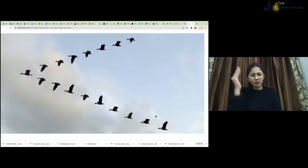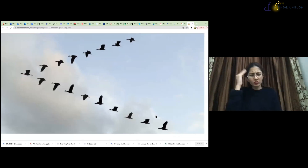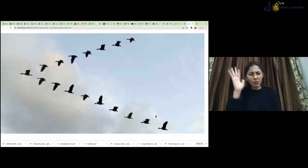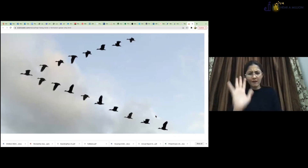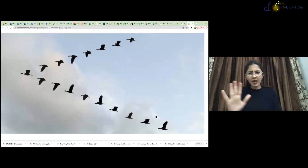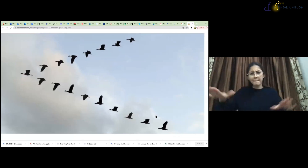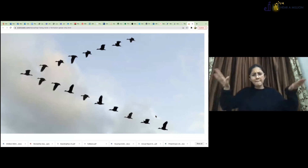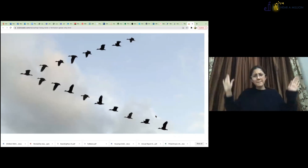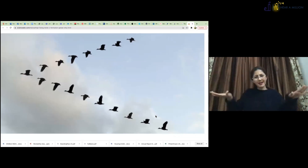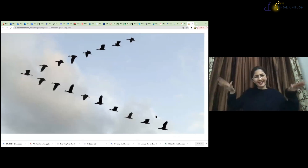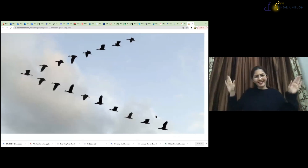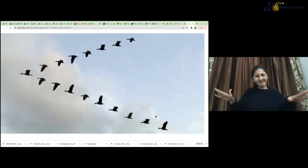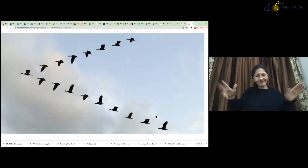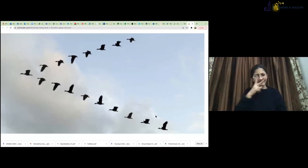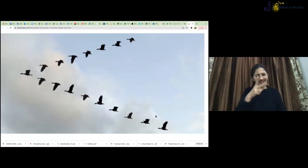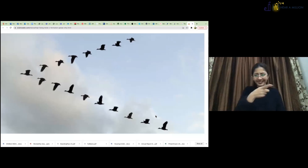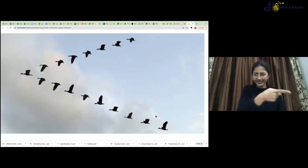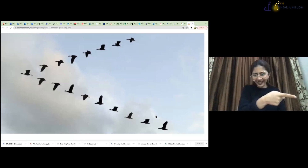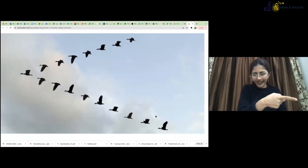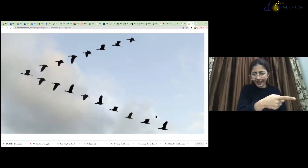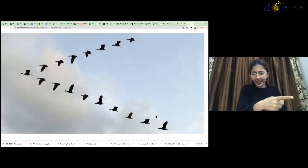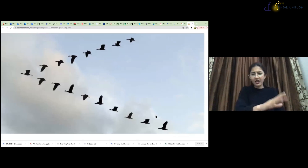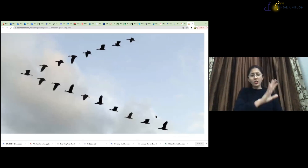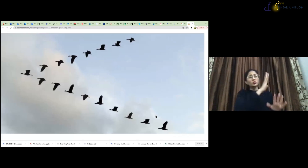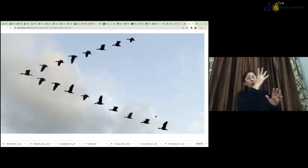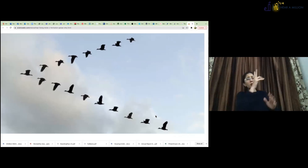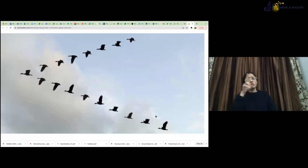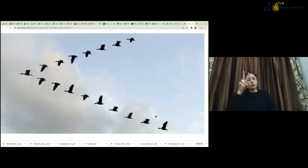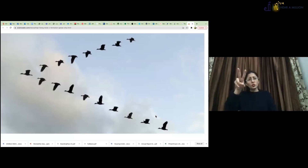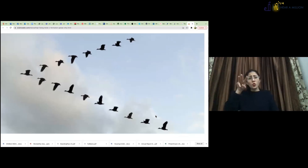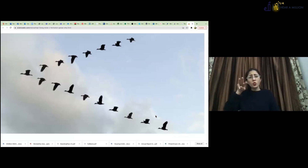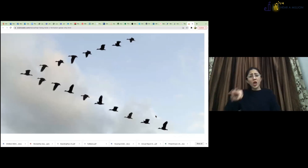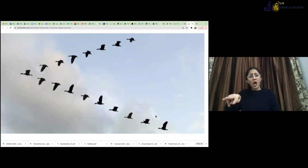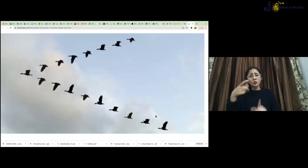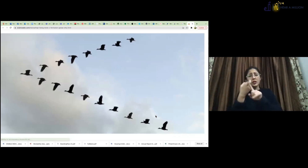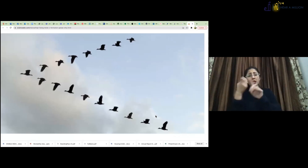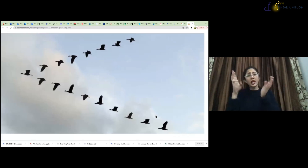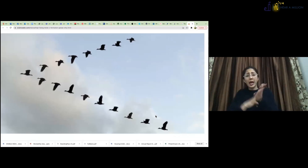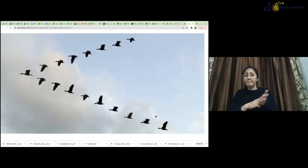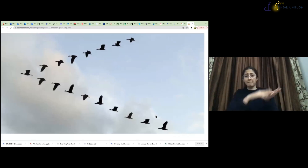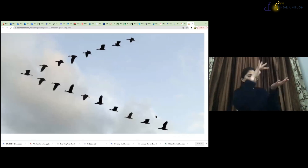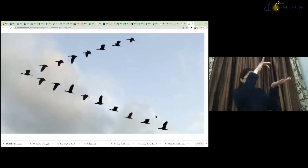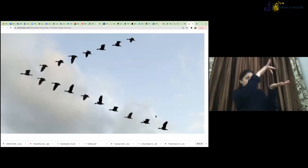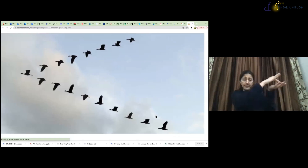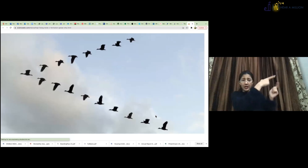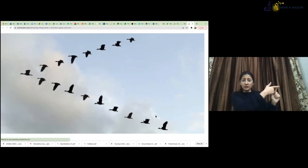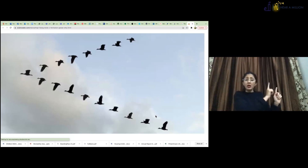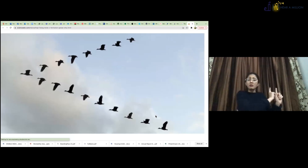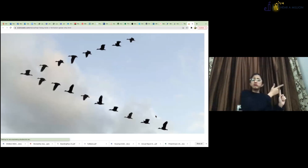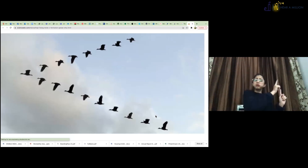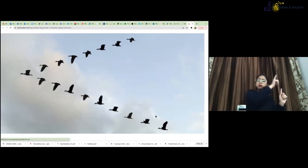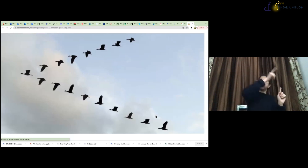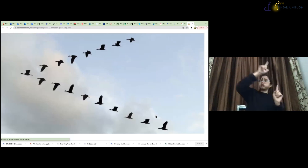off. They migrate from 2,000 kilometers away. They come in various